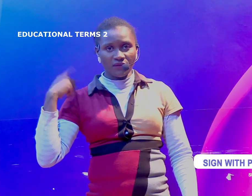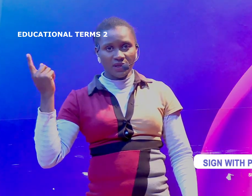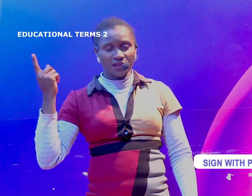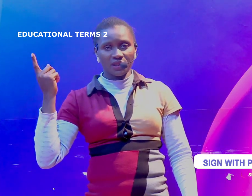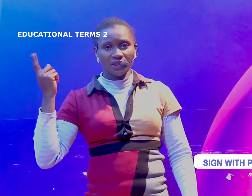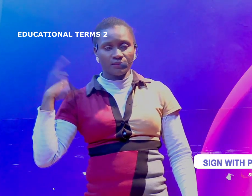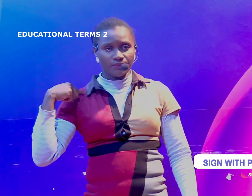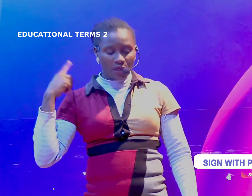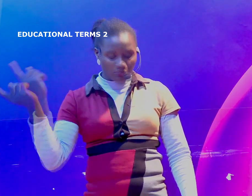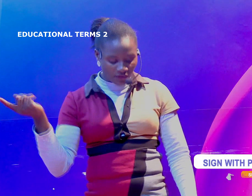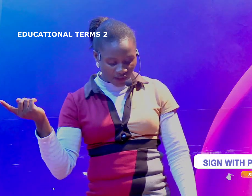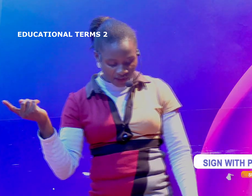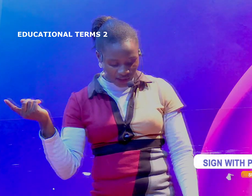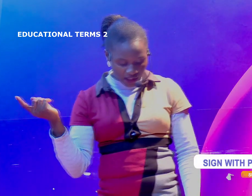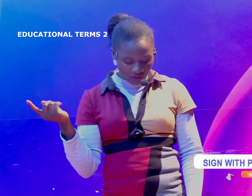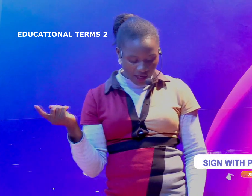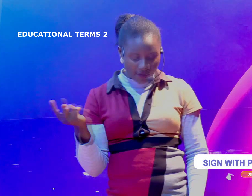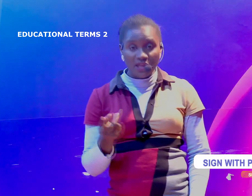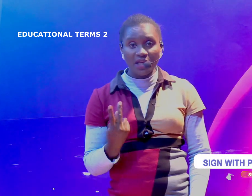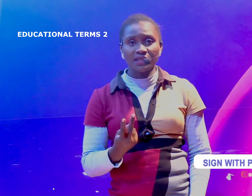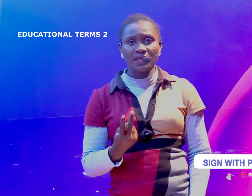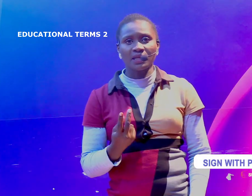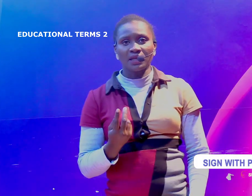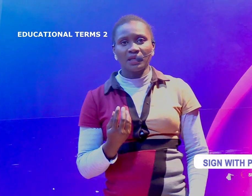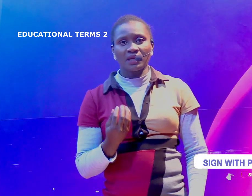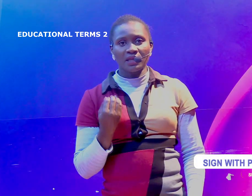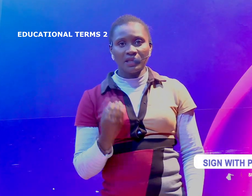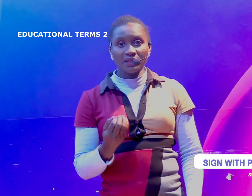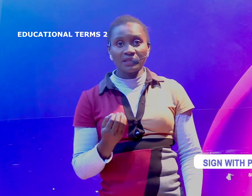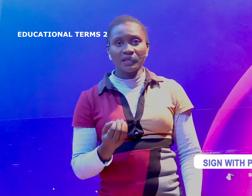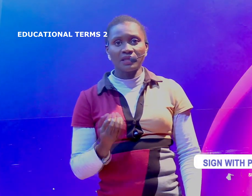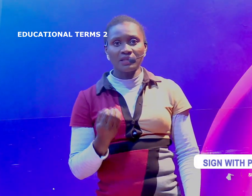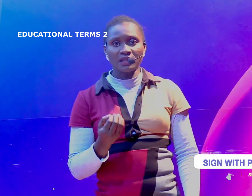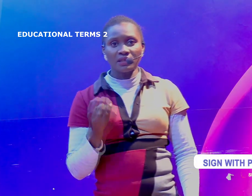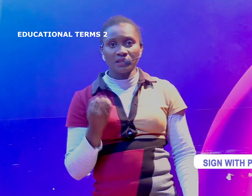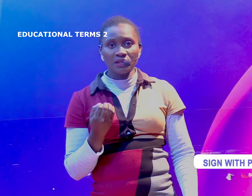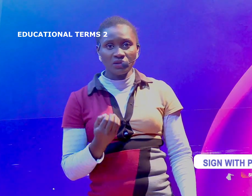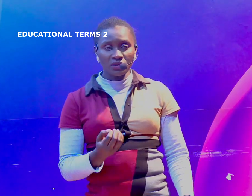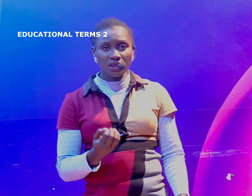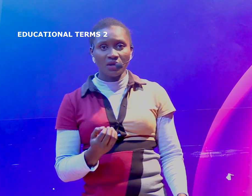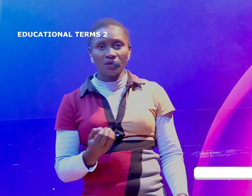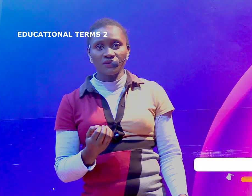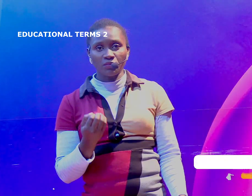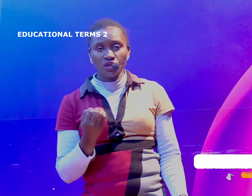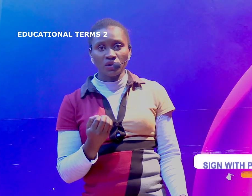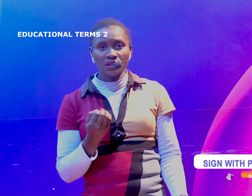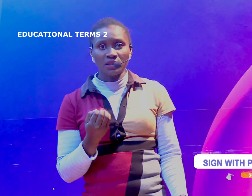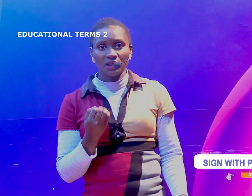Prefect. And then we have KISE. KISE is an institute of special